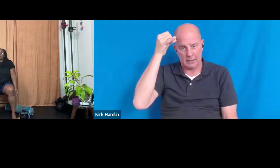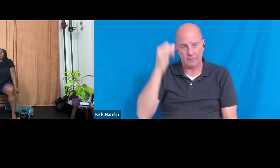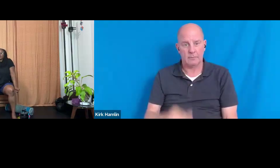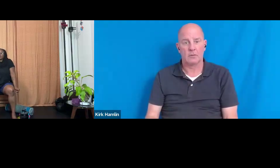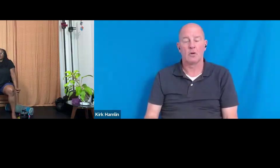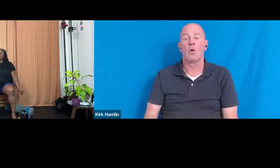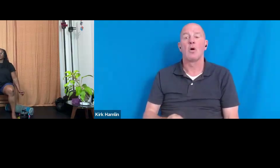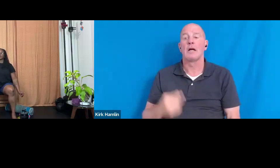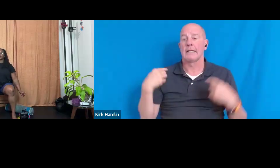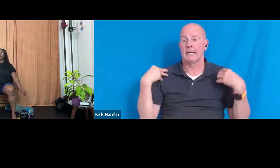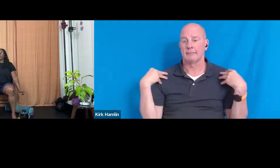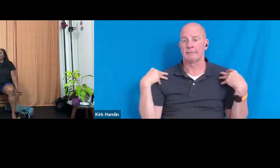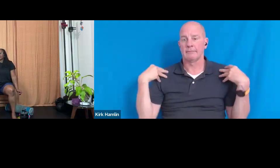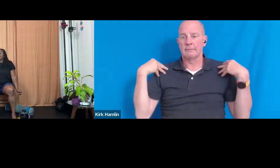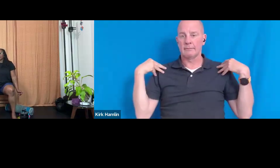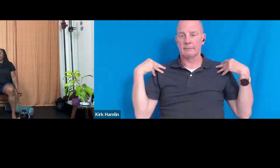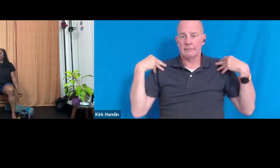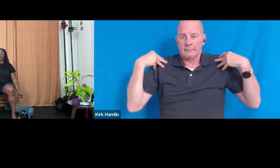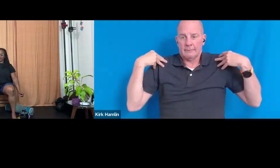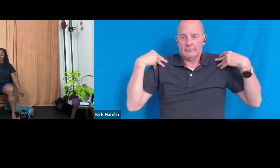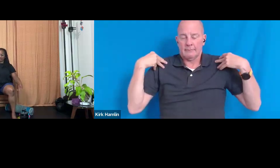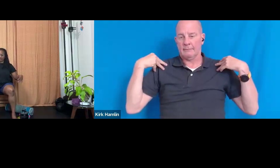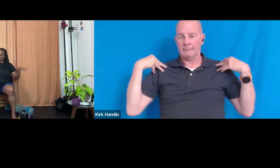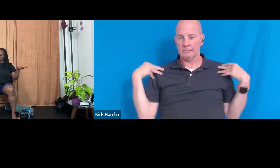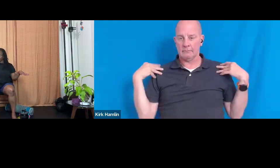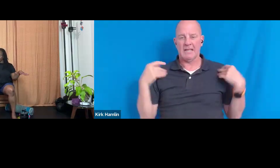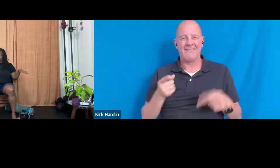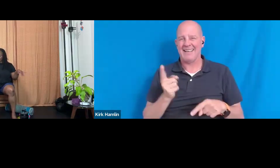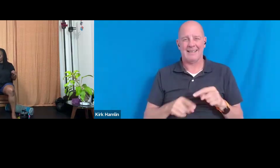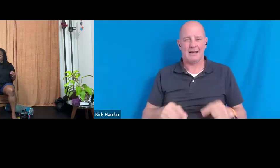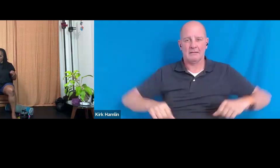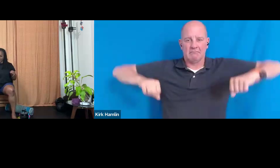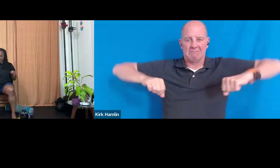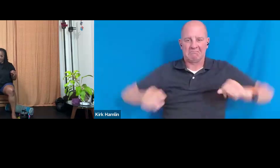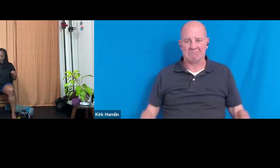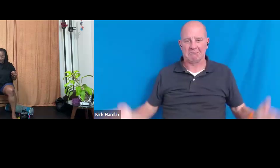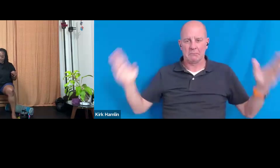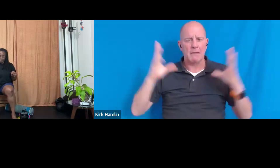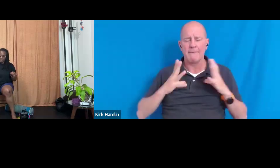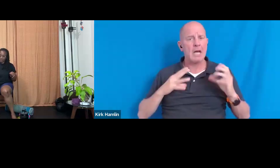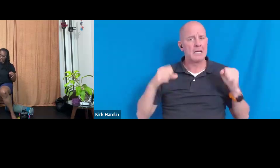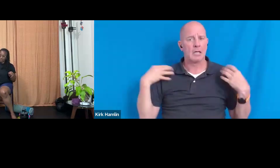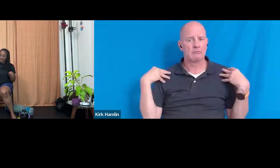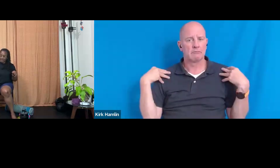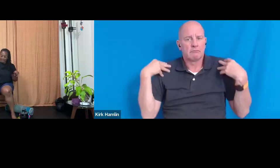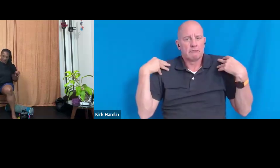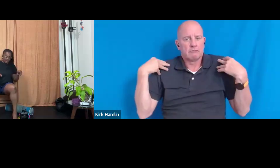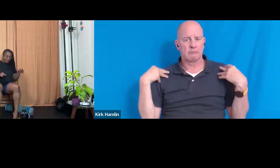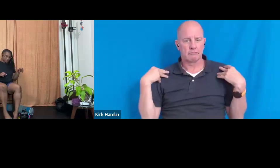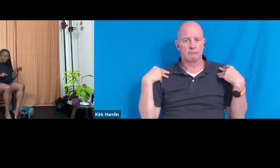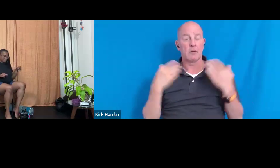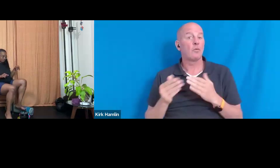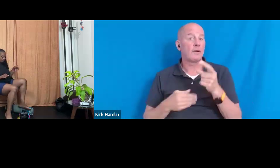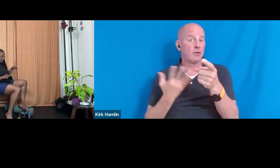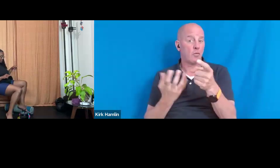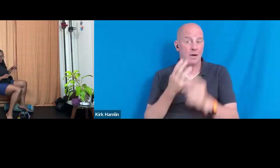you could shrug your shoulders instead. If lifting your arms is just not a good idea right now. Whatever you'd like. Okay, so we're gonna try,